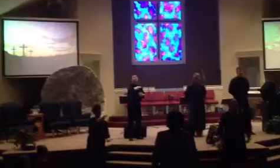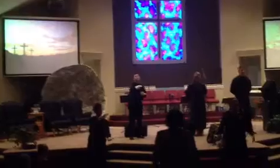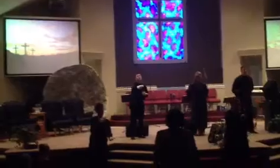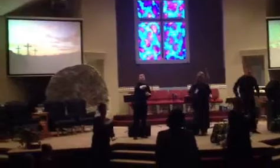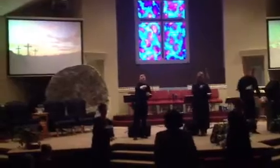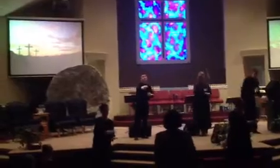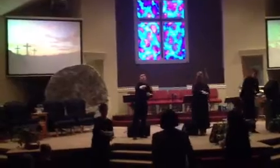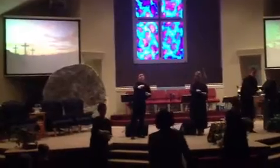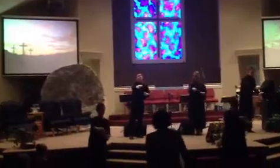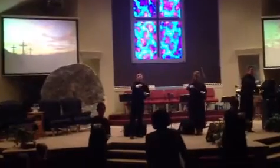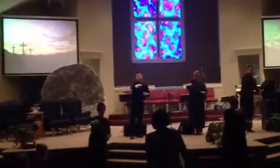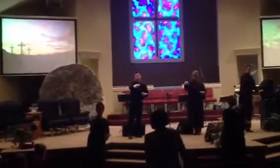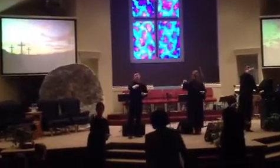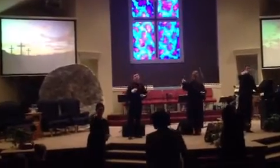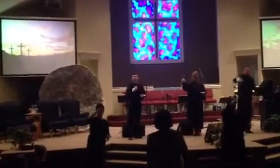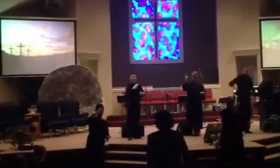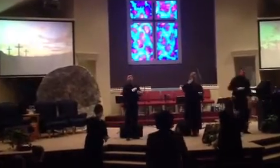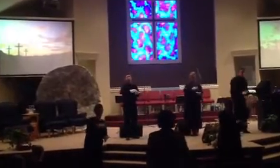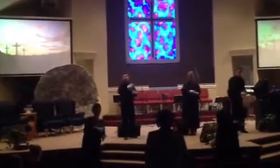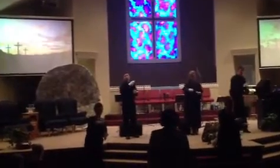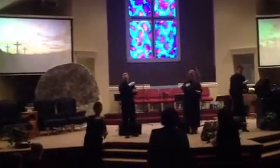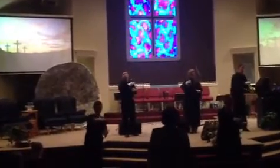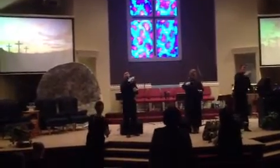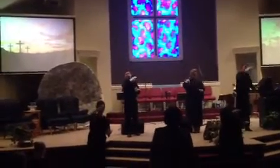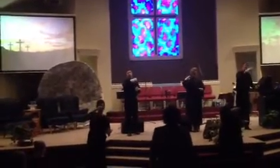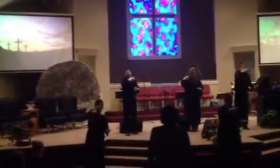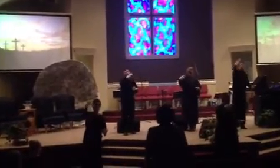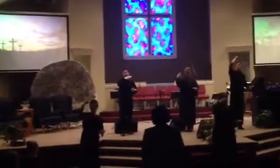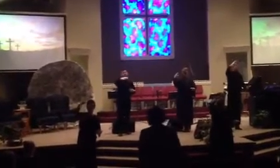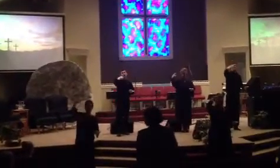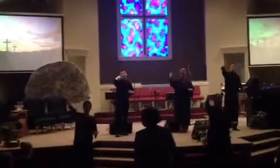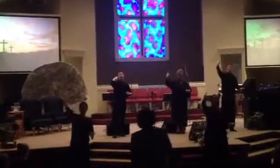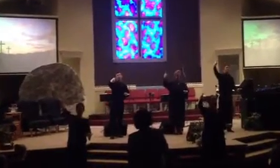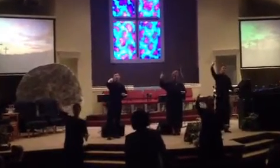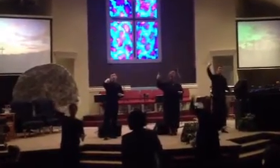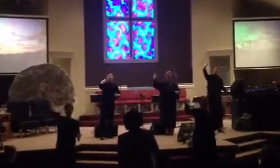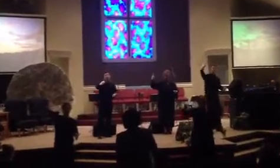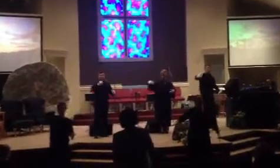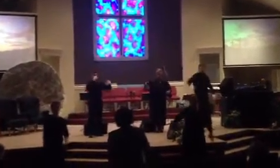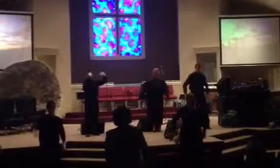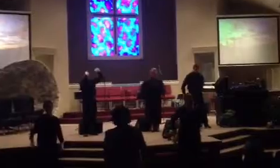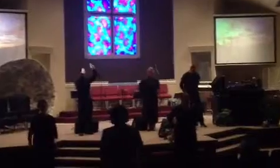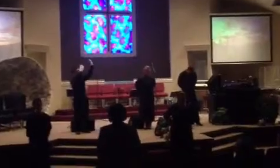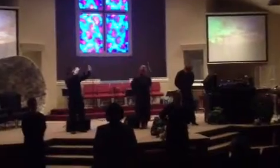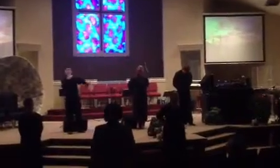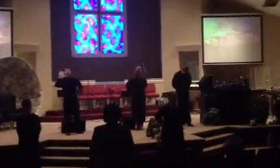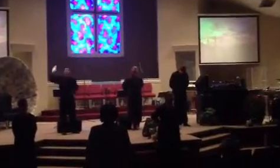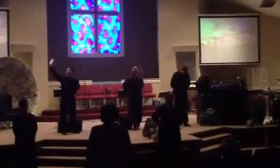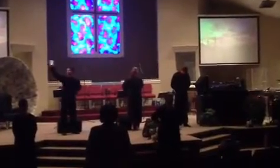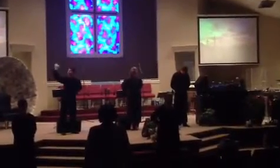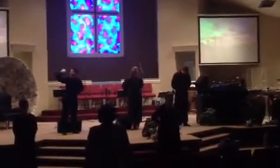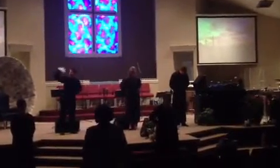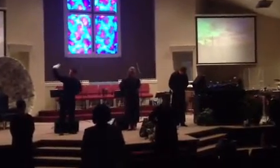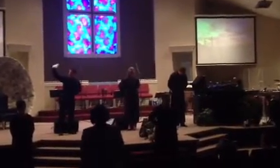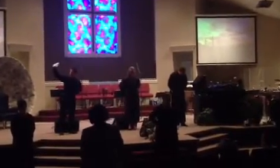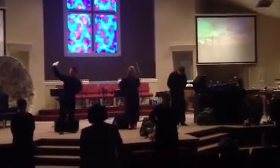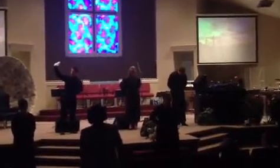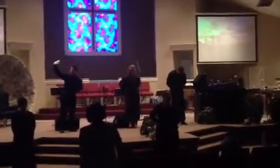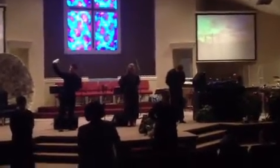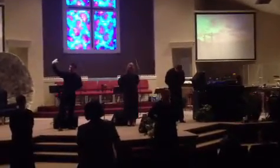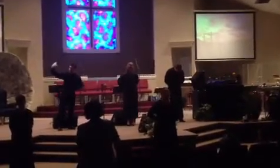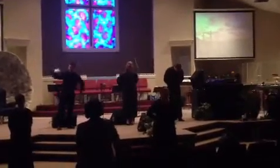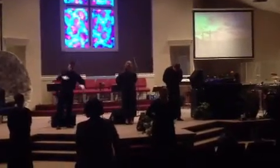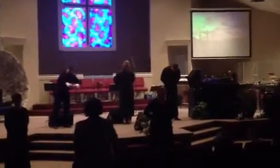is